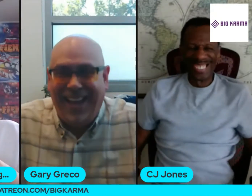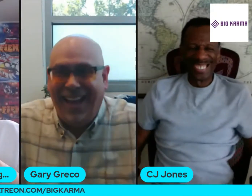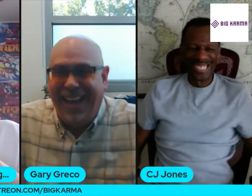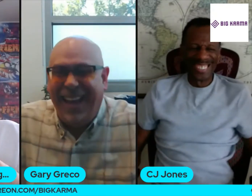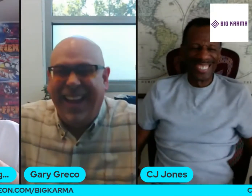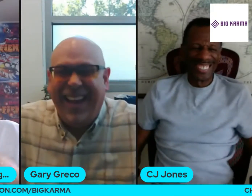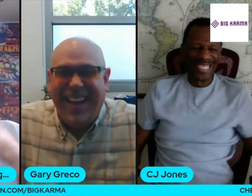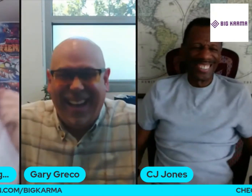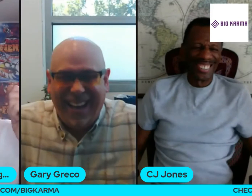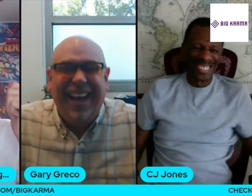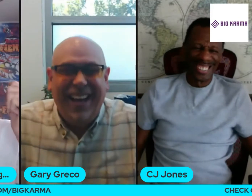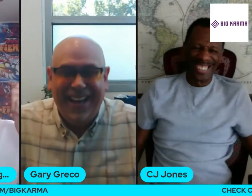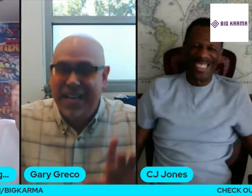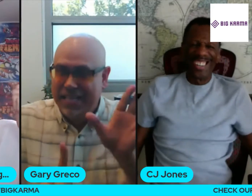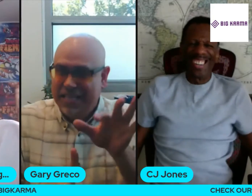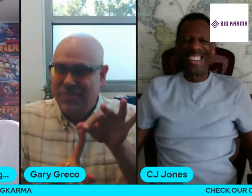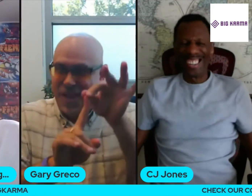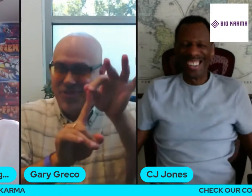Special people.